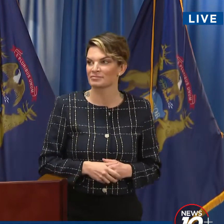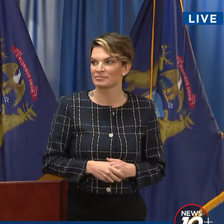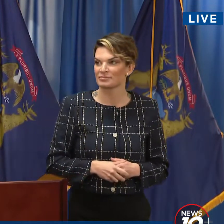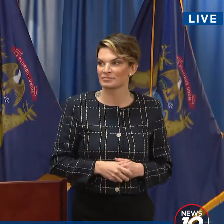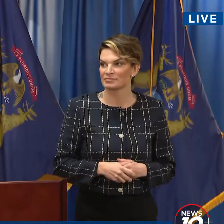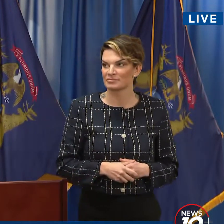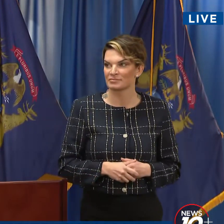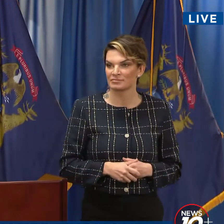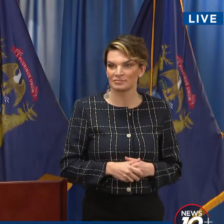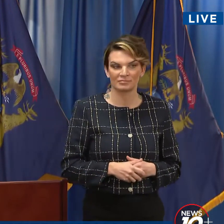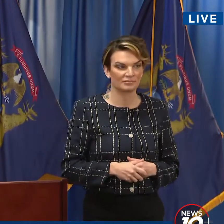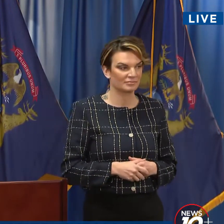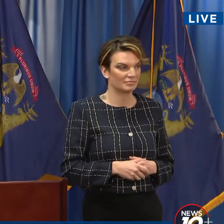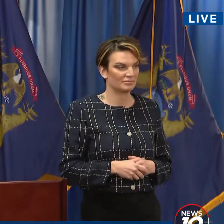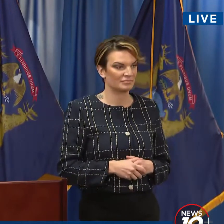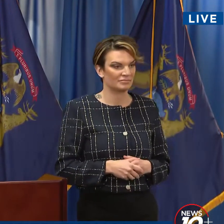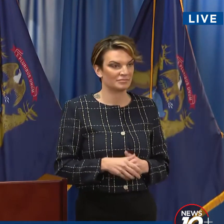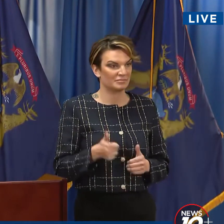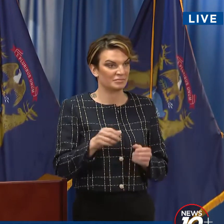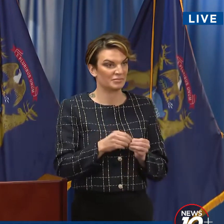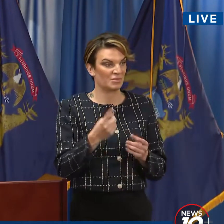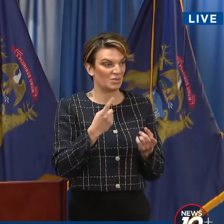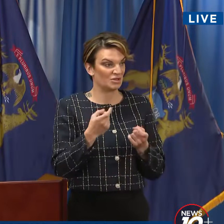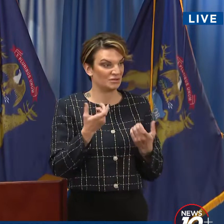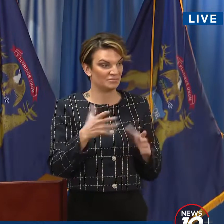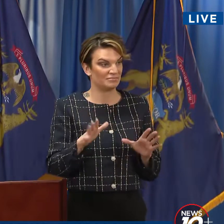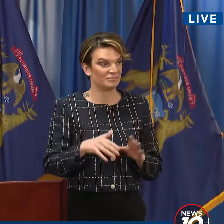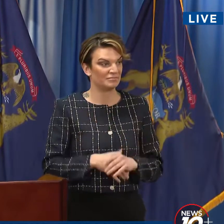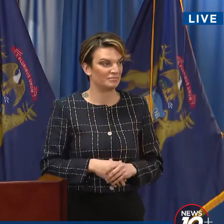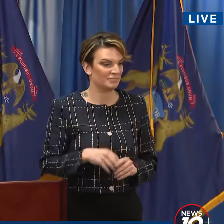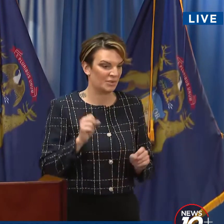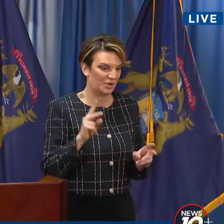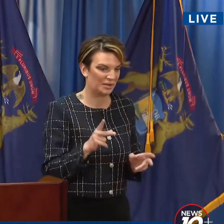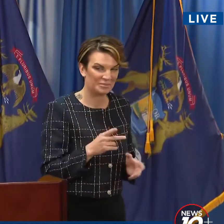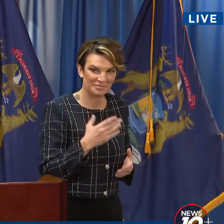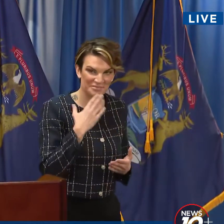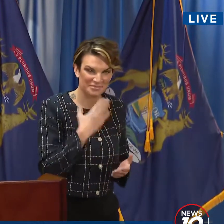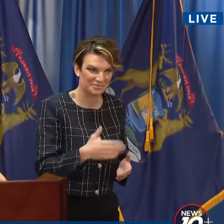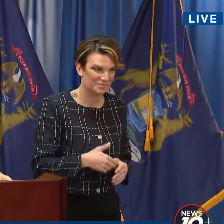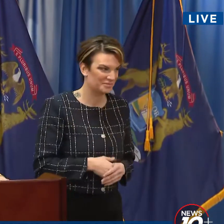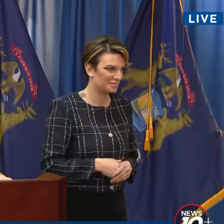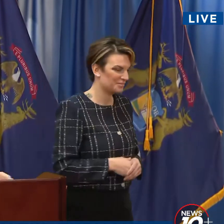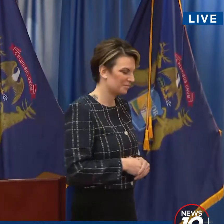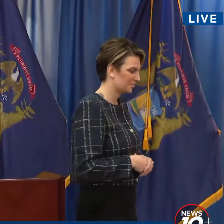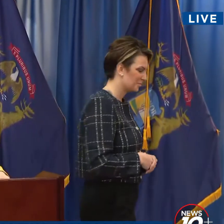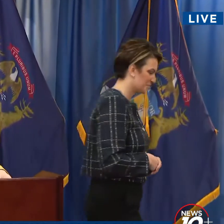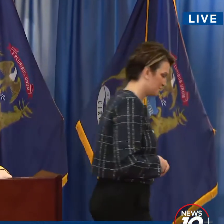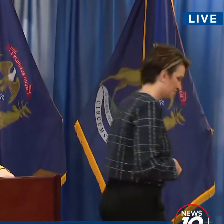Any other questions, guys? Okay. Thank you.